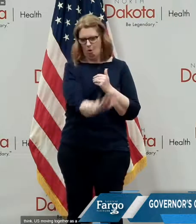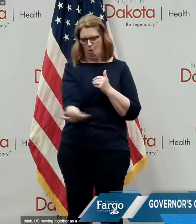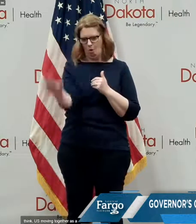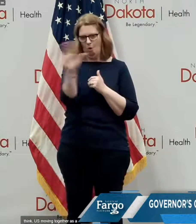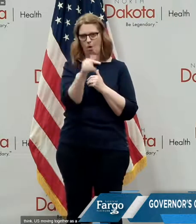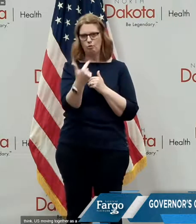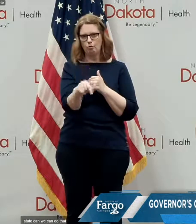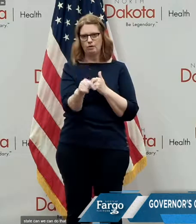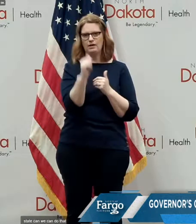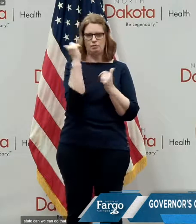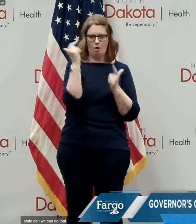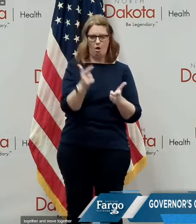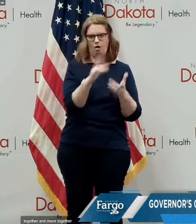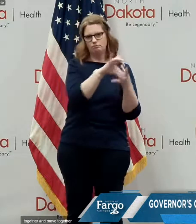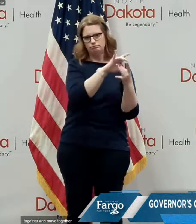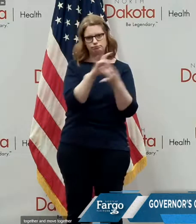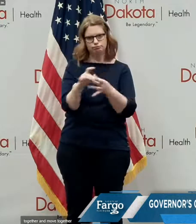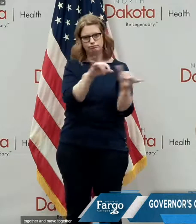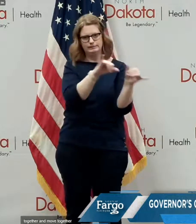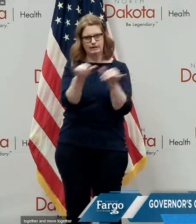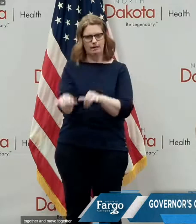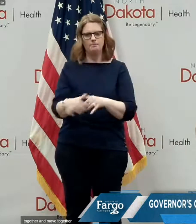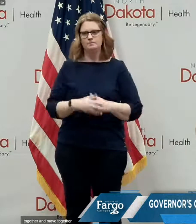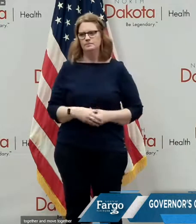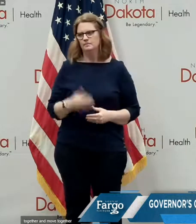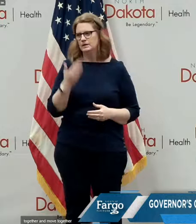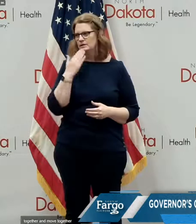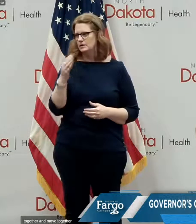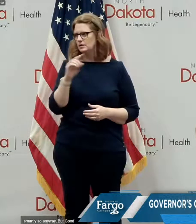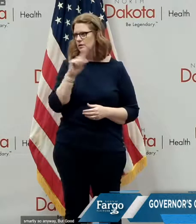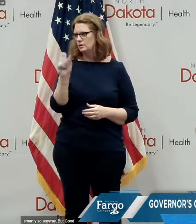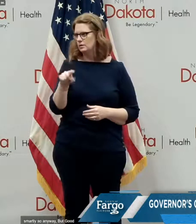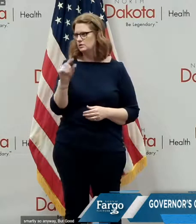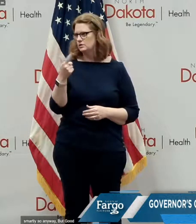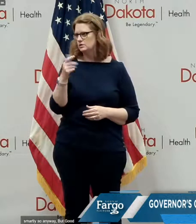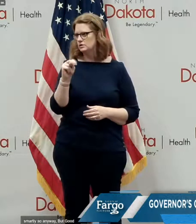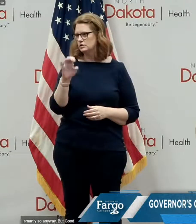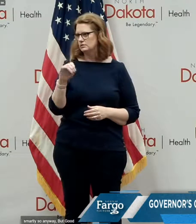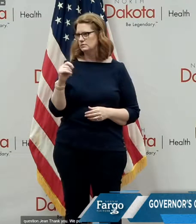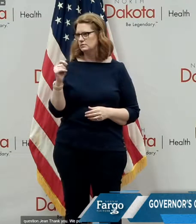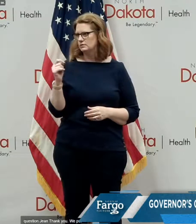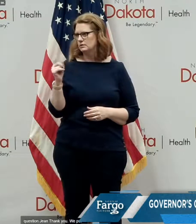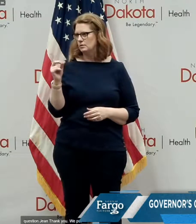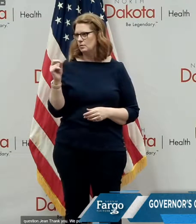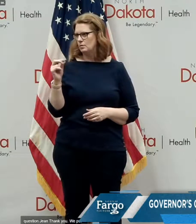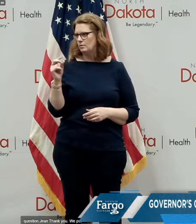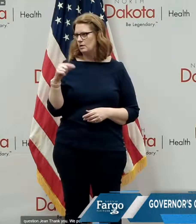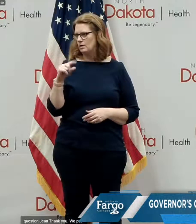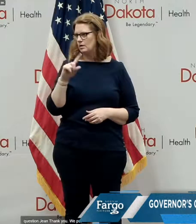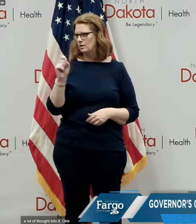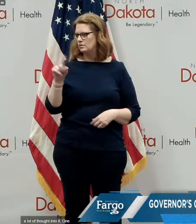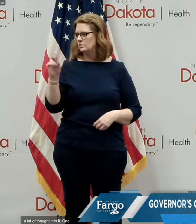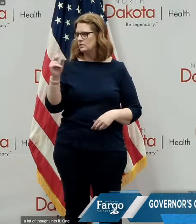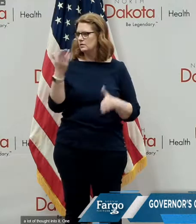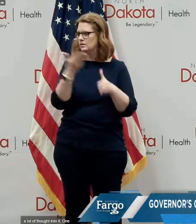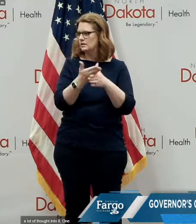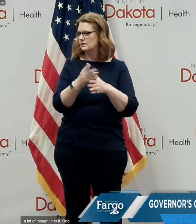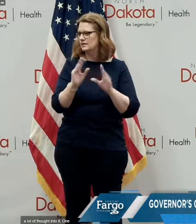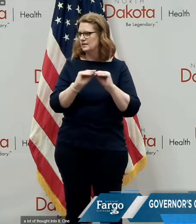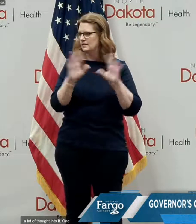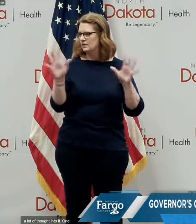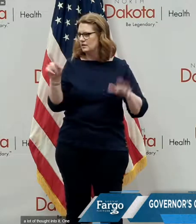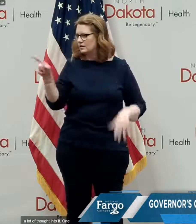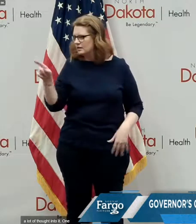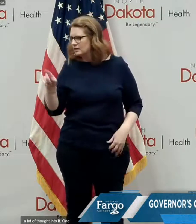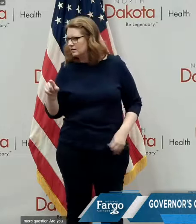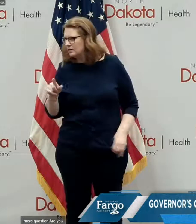move together smartly. So anyway, but good question, Gene. Thank you. We put a lot of thought into it. Well, one more question, or you? Quick